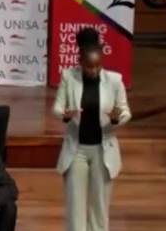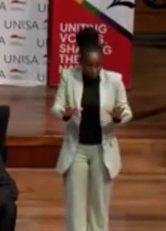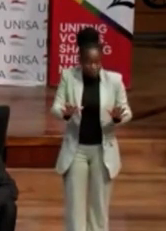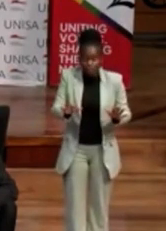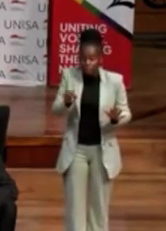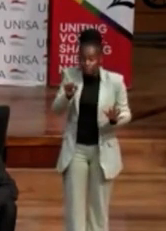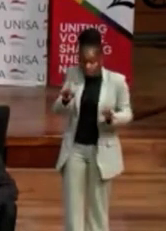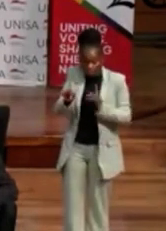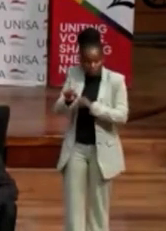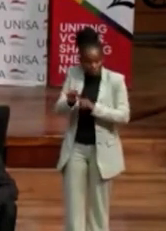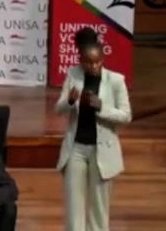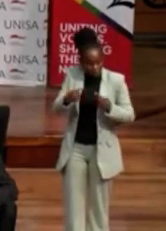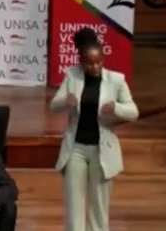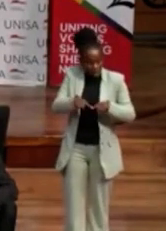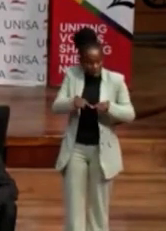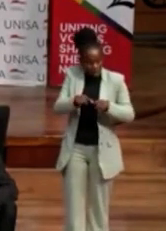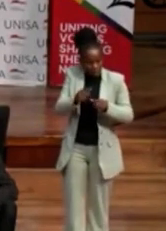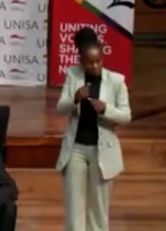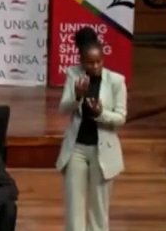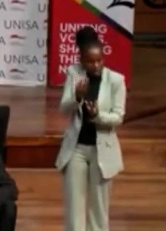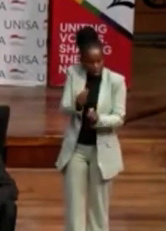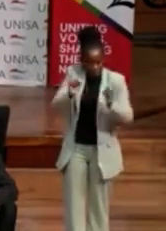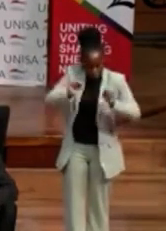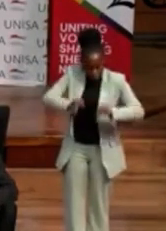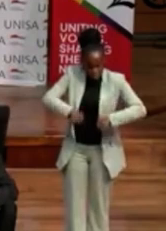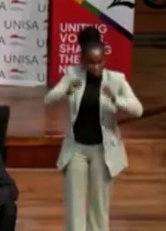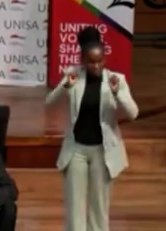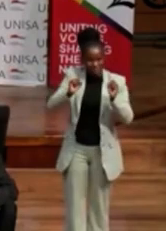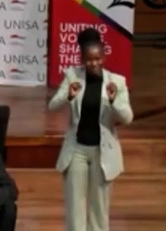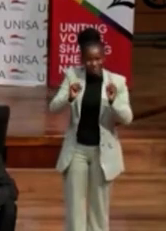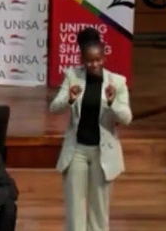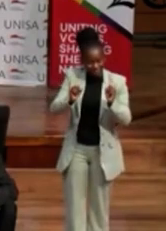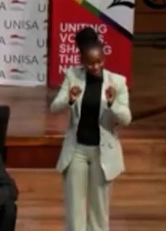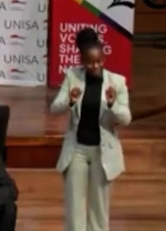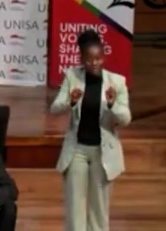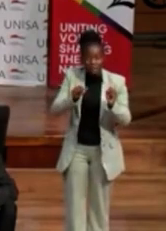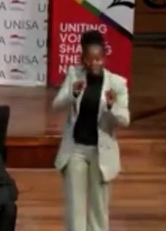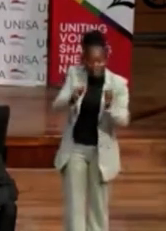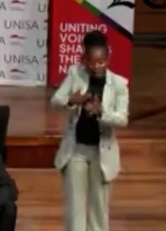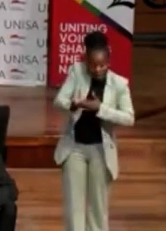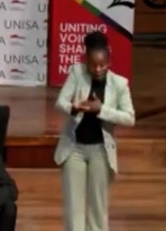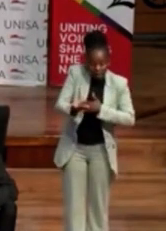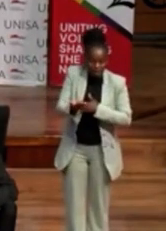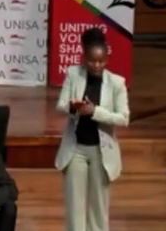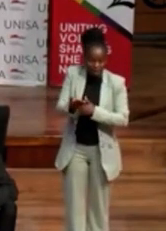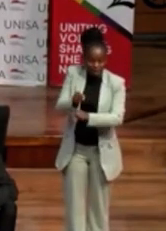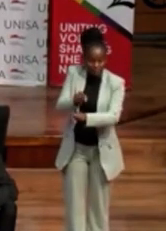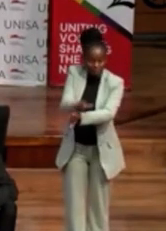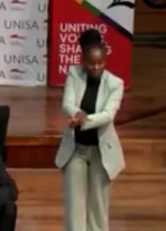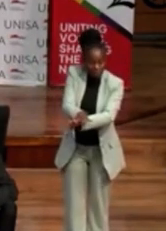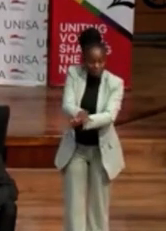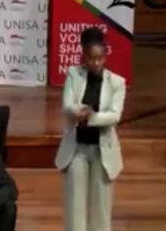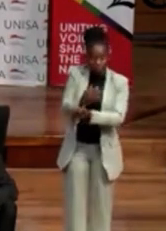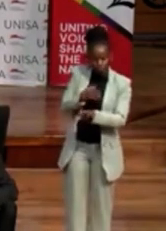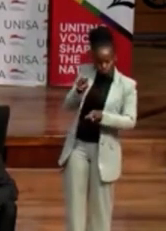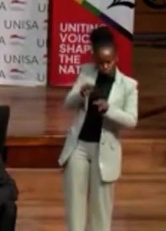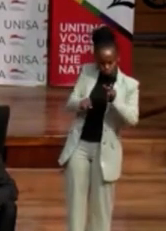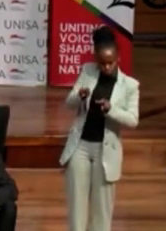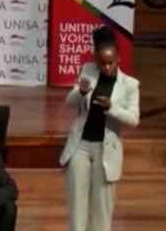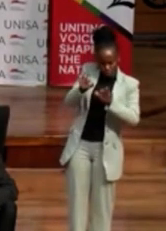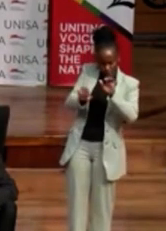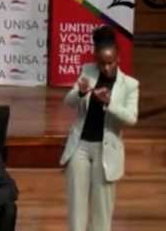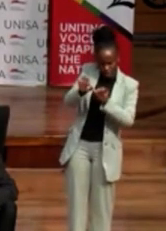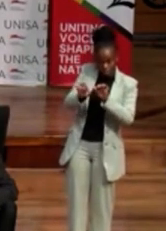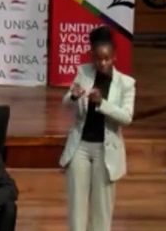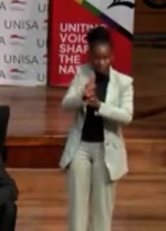on why we agree, and probably even a program of action. Then we implement, we monitor, we evaluate, we